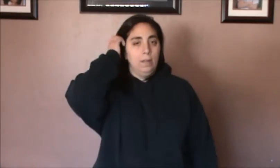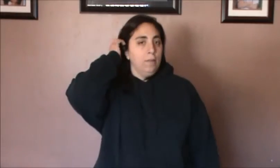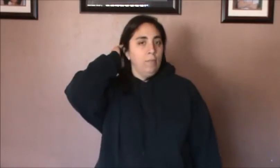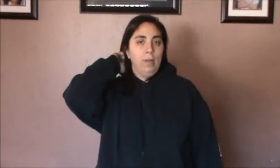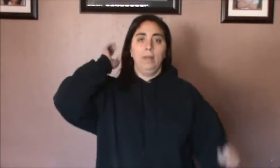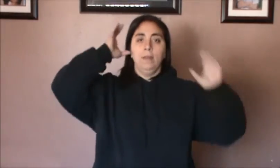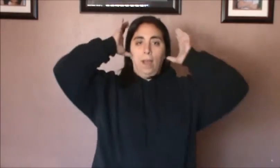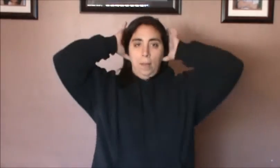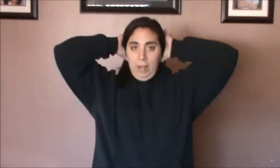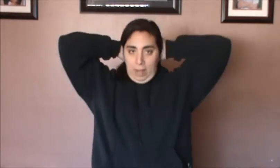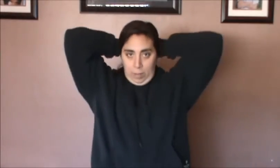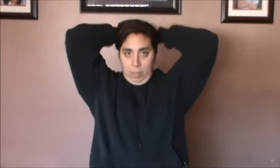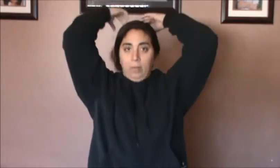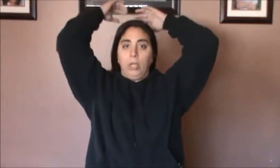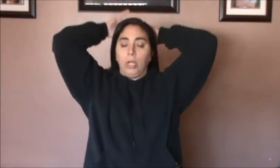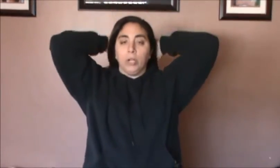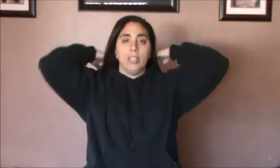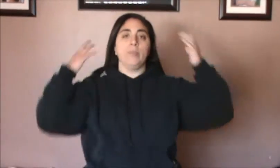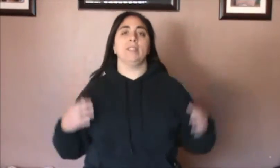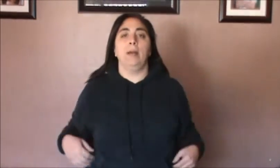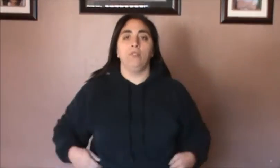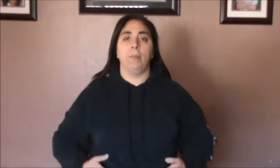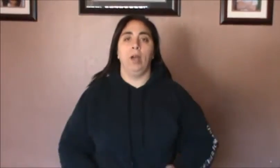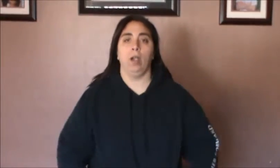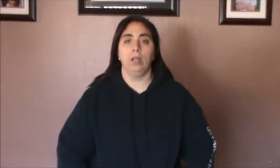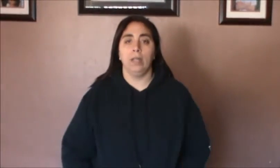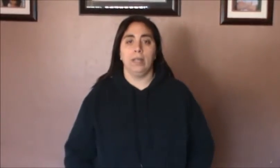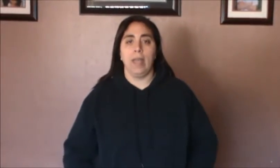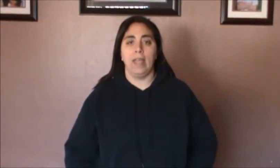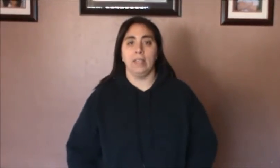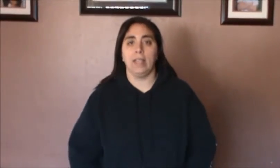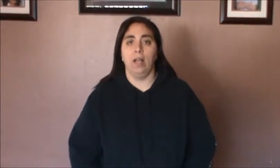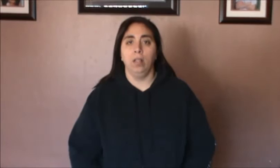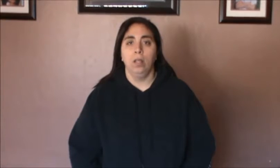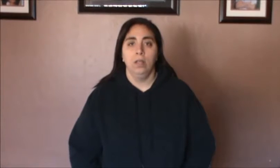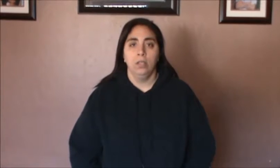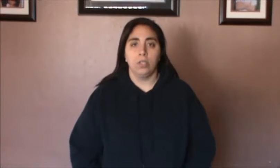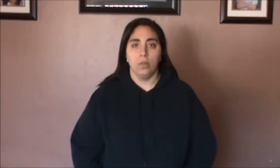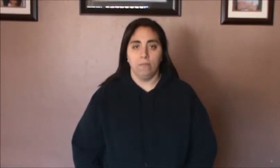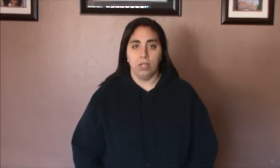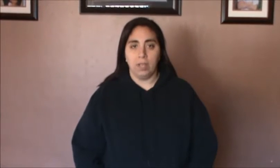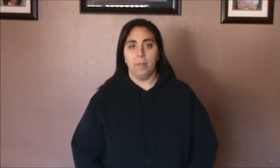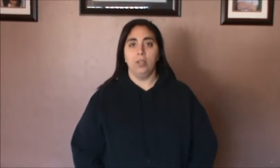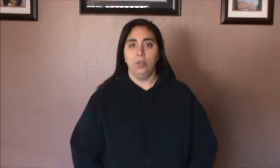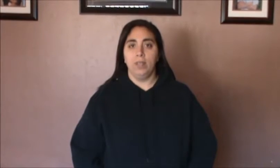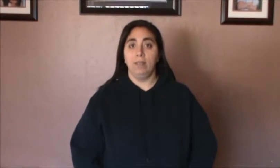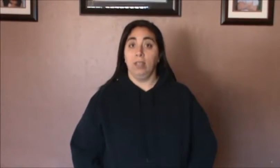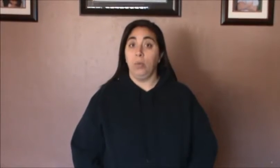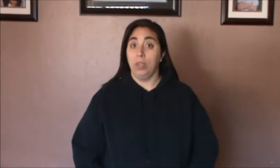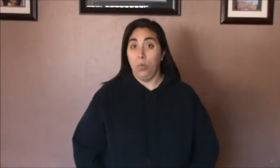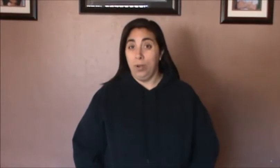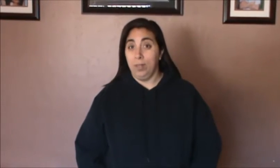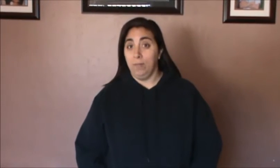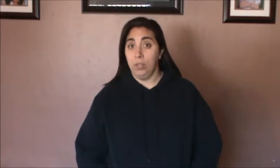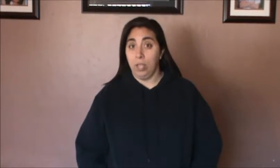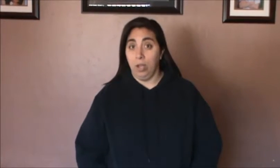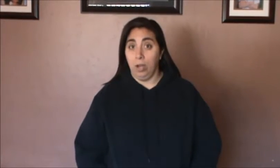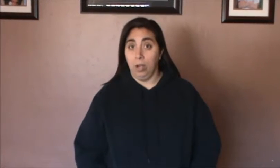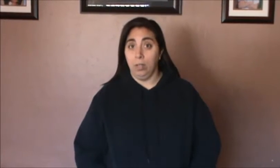Hello everyone, I'm going to help you learn Christmas Comes from the Heart in ASL. So the first thing I'm going to do is tell you what the words of the song are, then